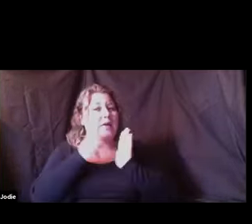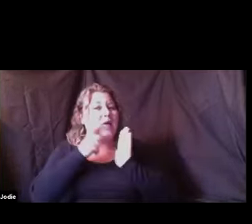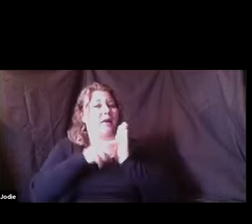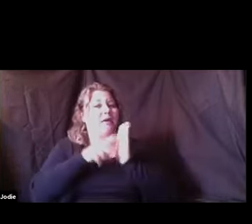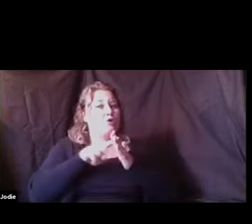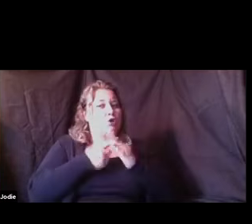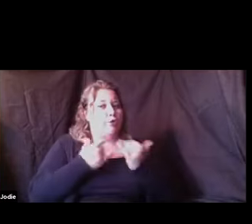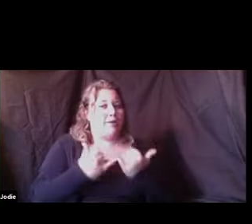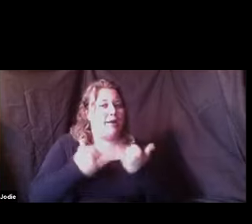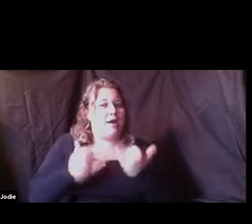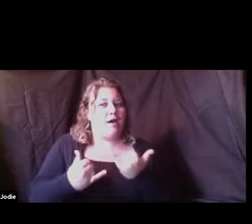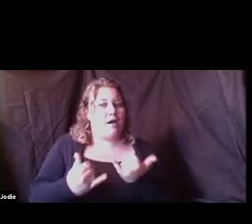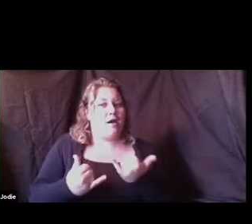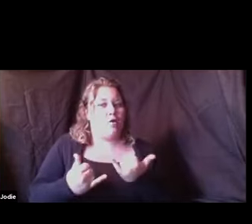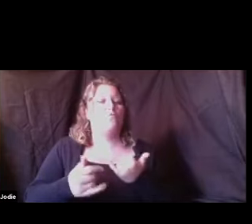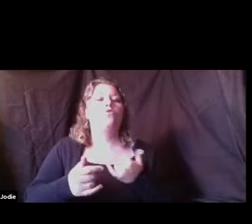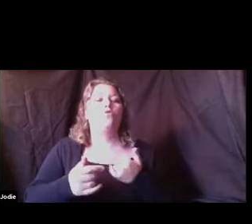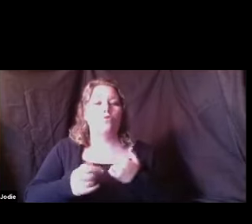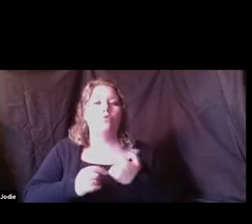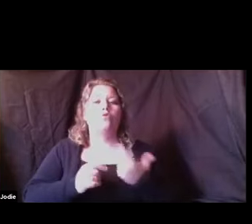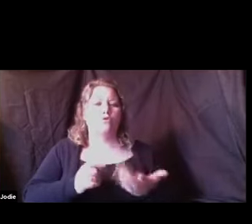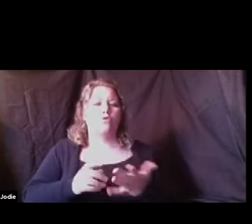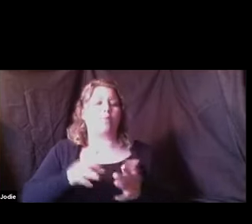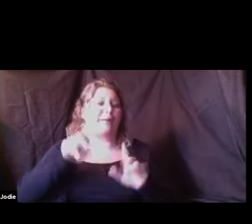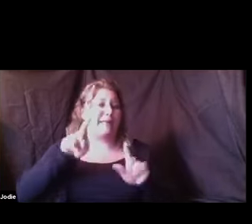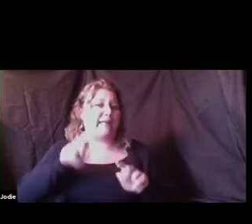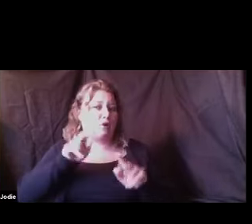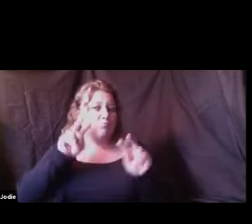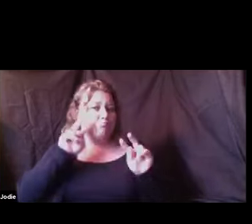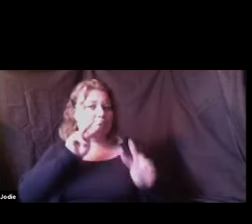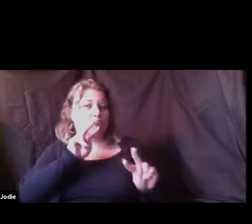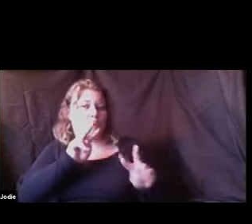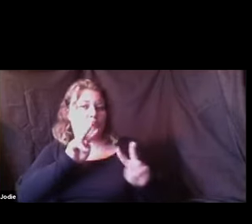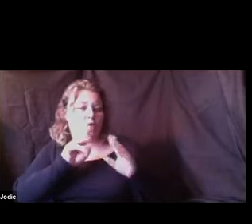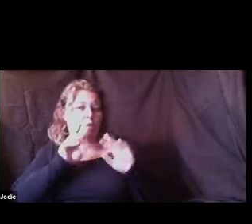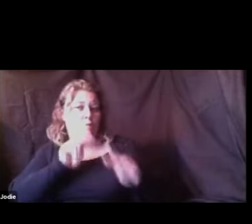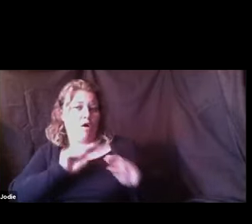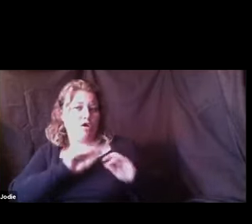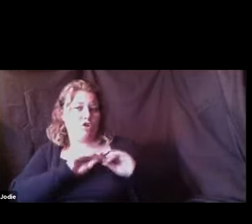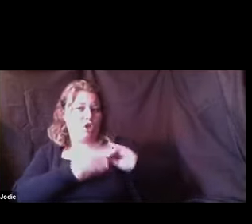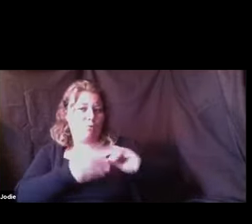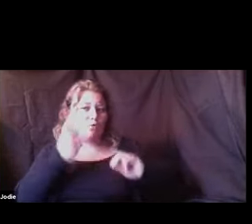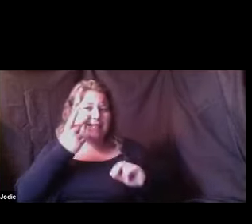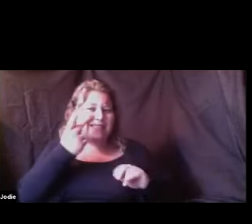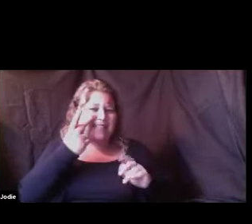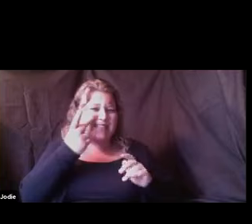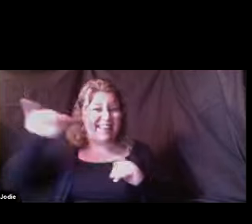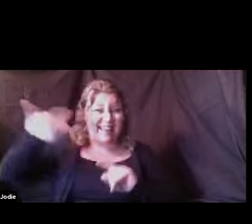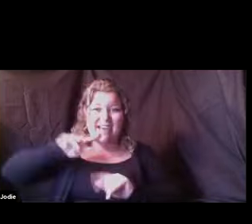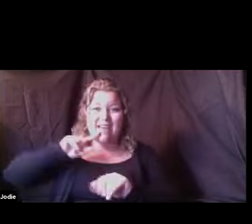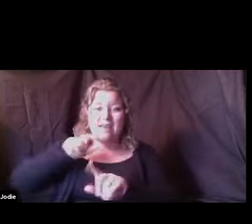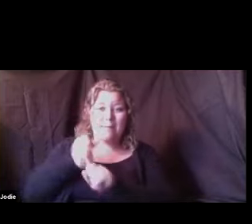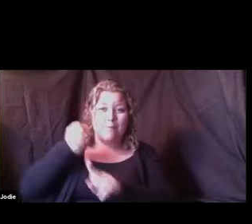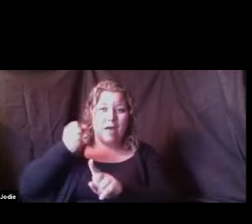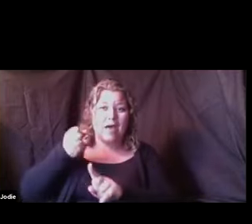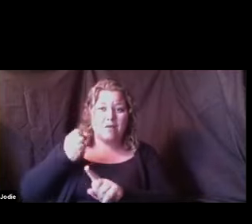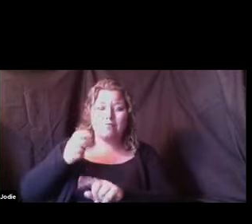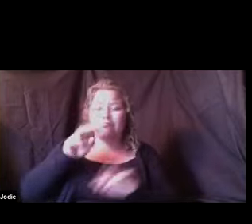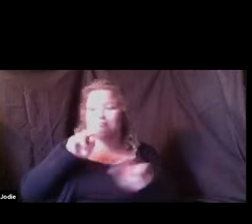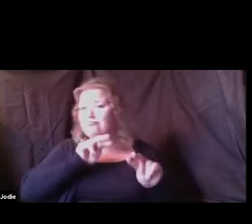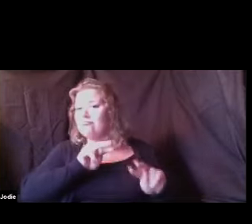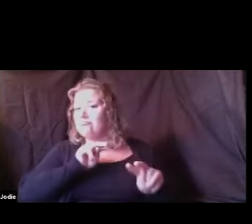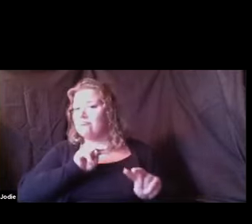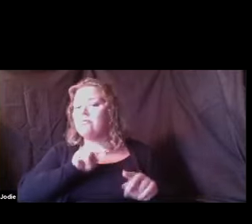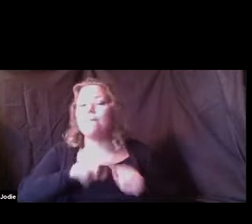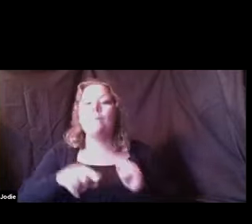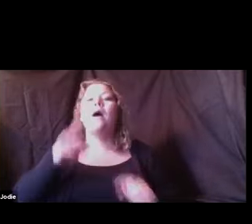So we do need to be vigilant and be watching. But I know a lot of people out there are